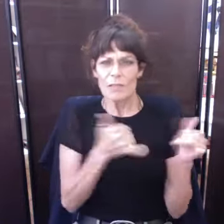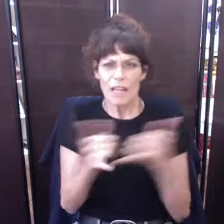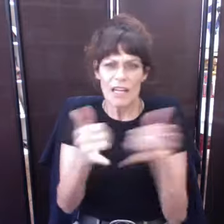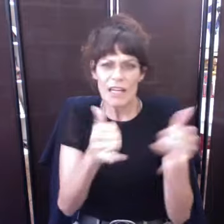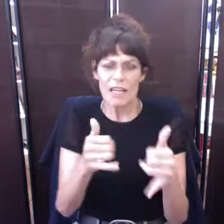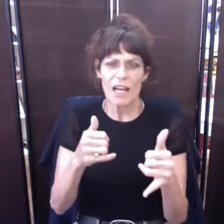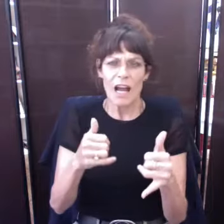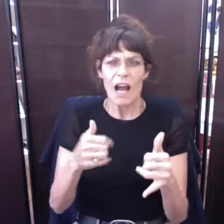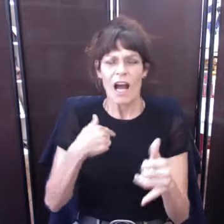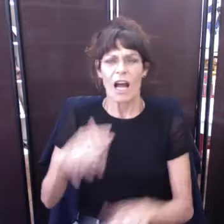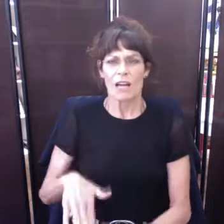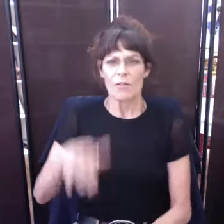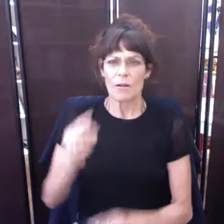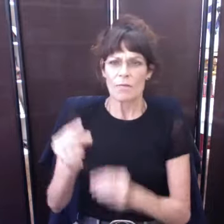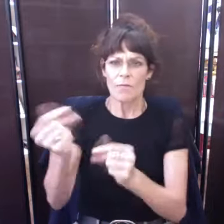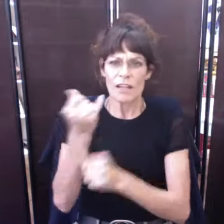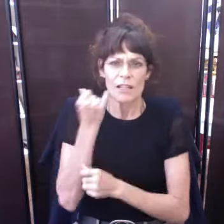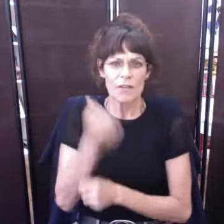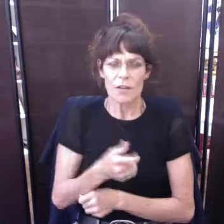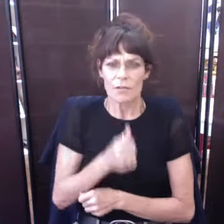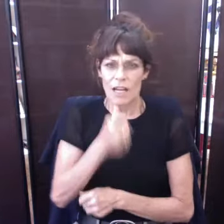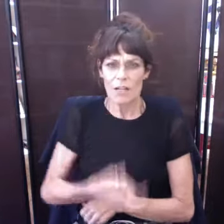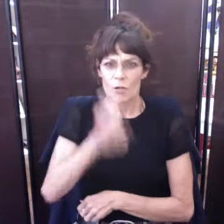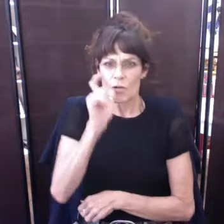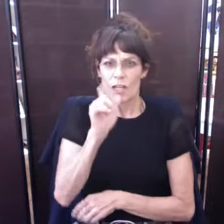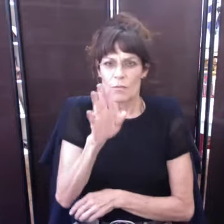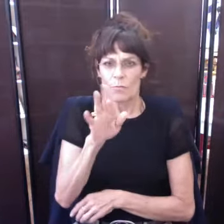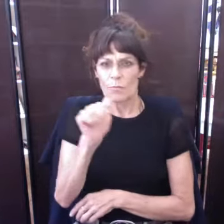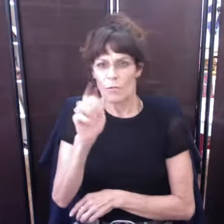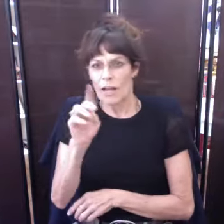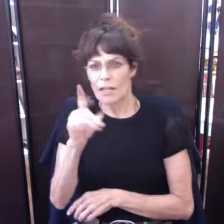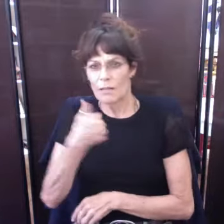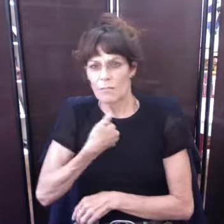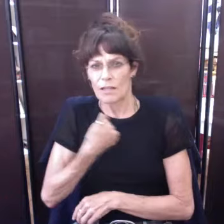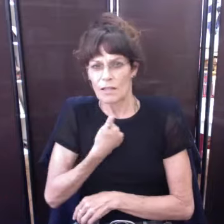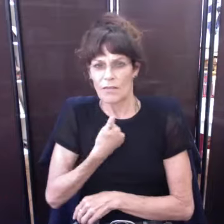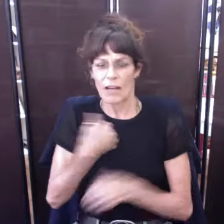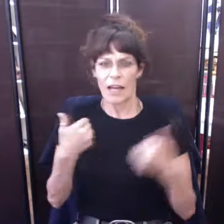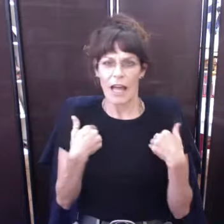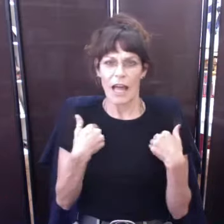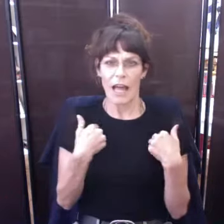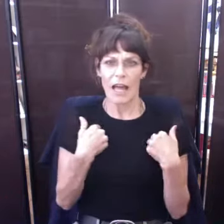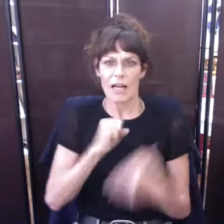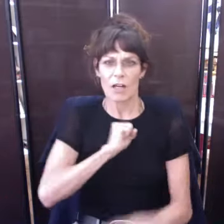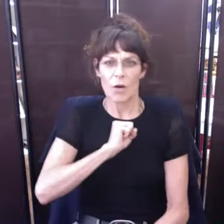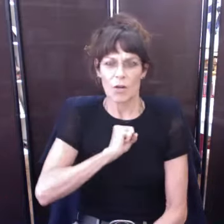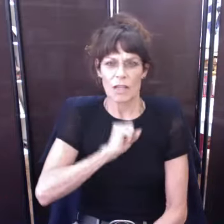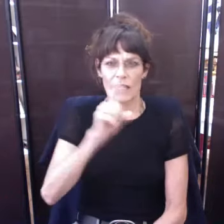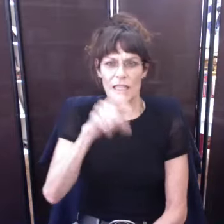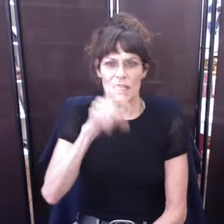If I wasn't drinking brandy out of the bottle, I was always had a cold. You know, I need that NyQuil. And We always had